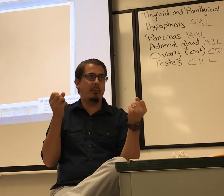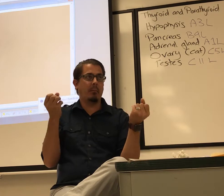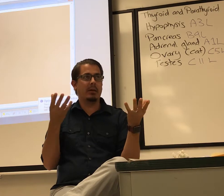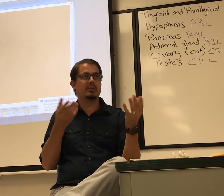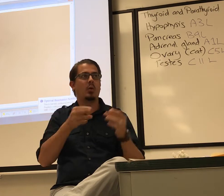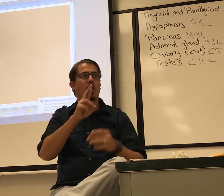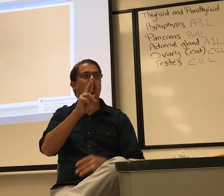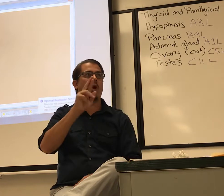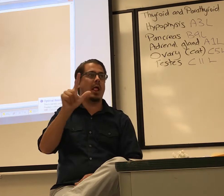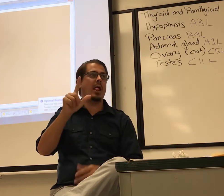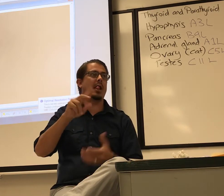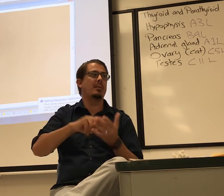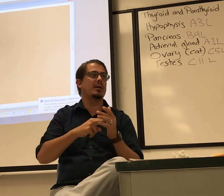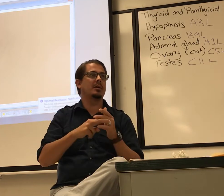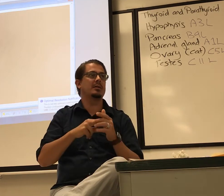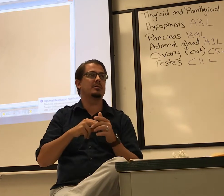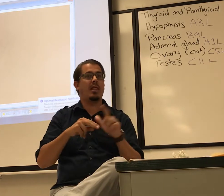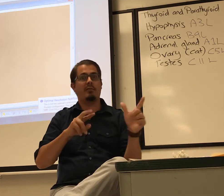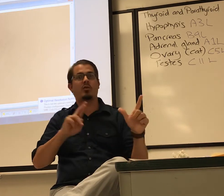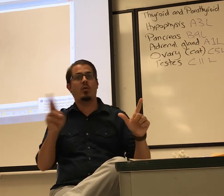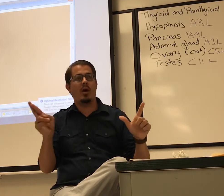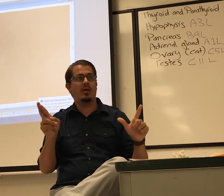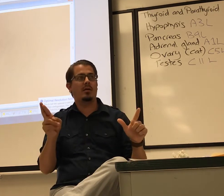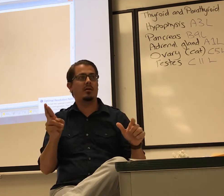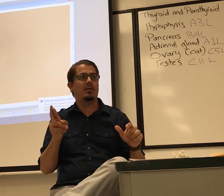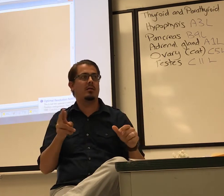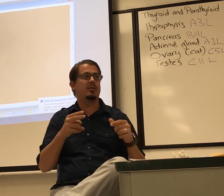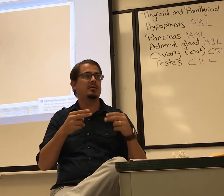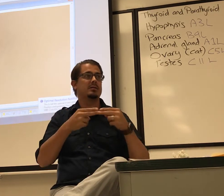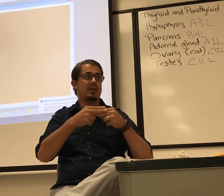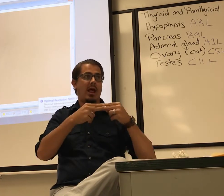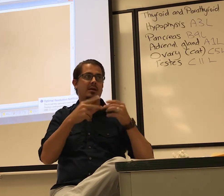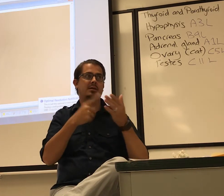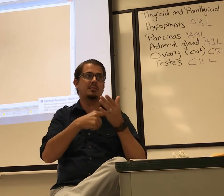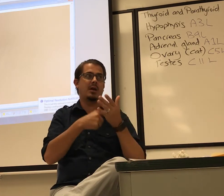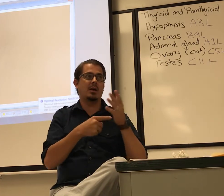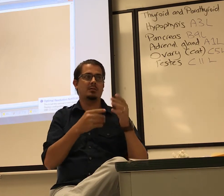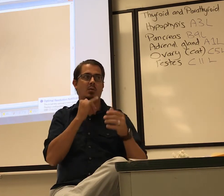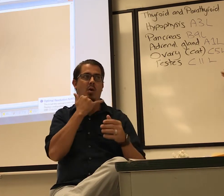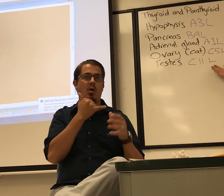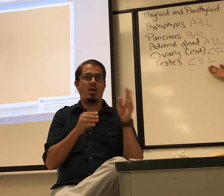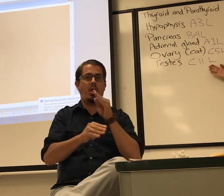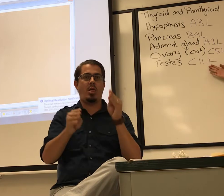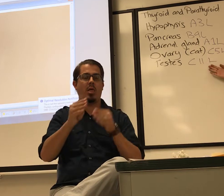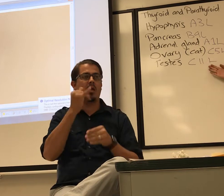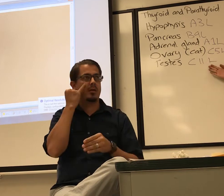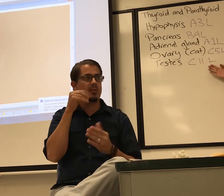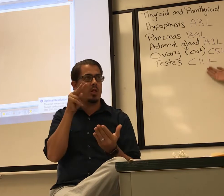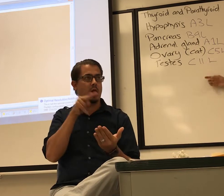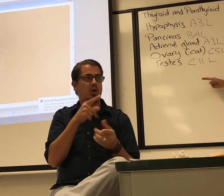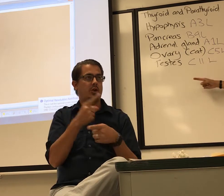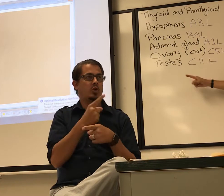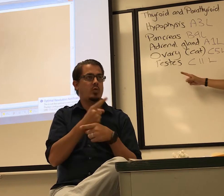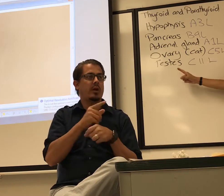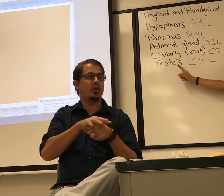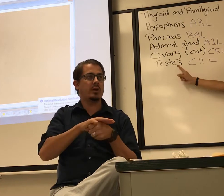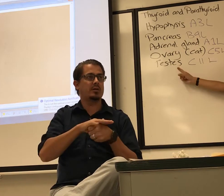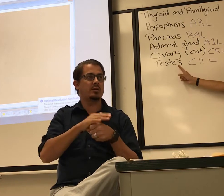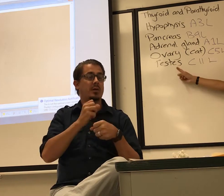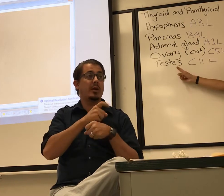indicates it's left or right, and these slides are misplaced. So when you go to the correct location, be sure it's like the one you're